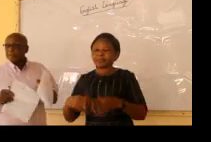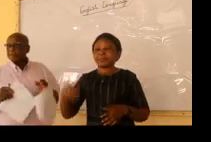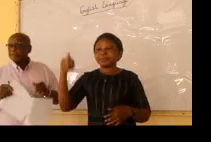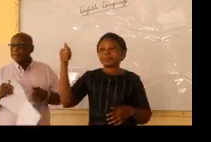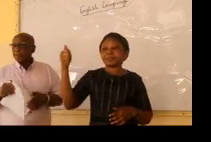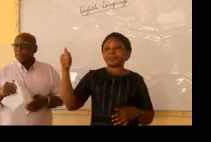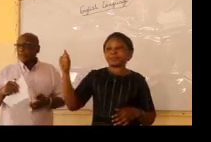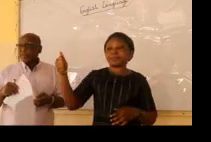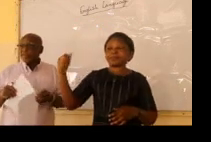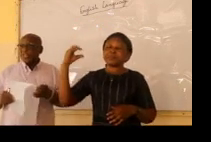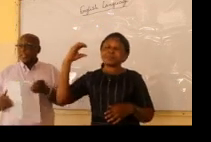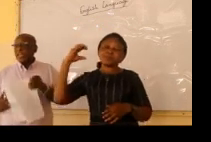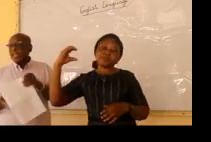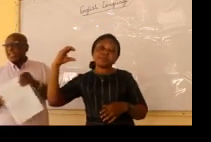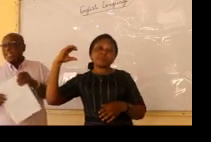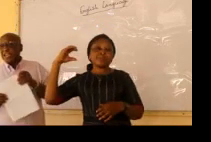and